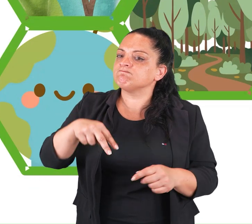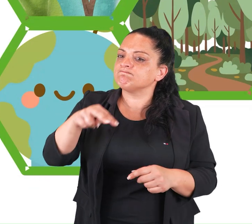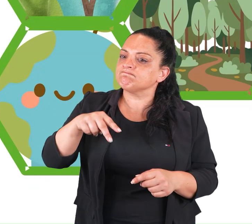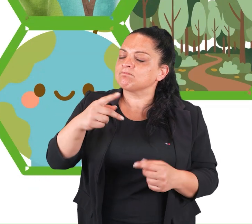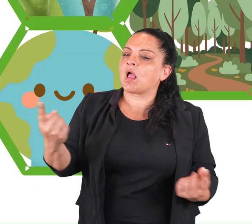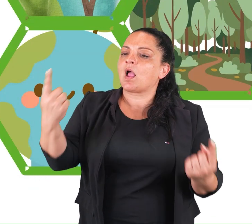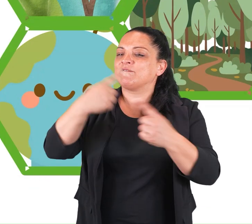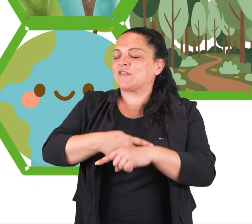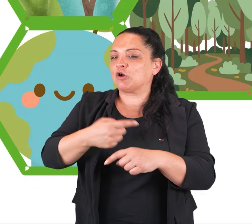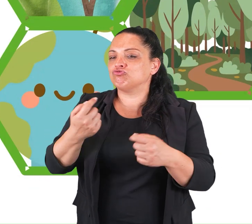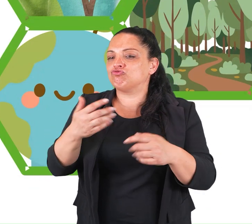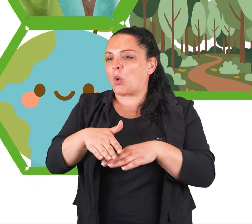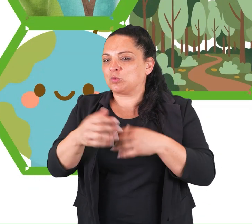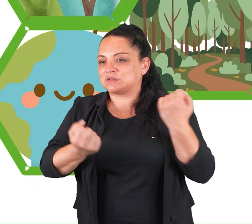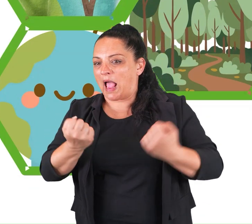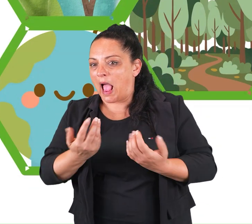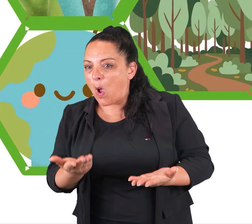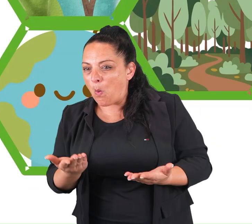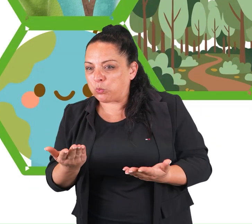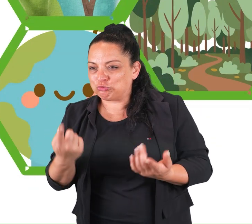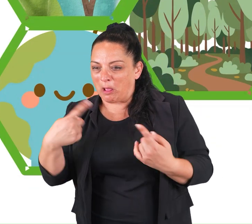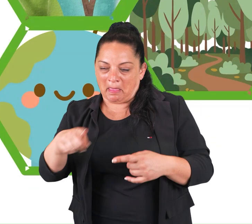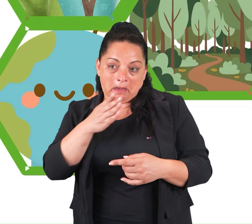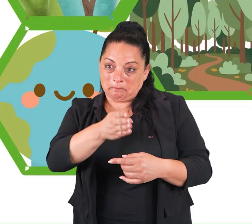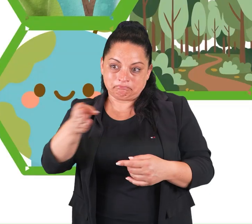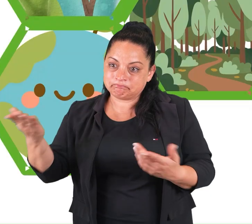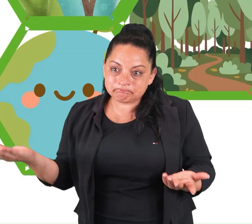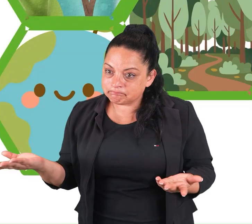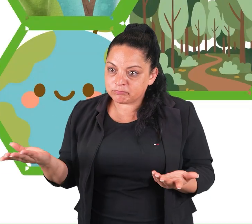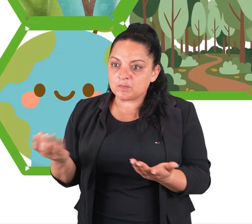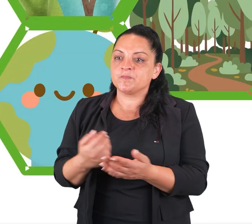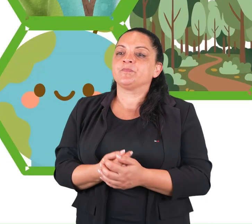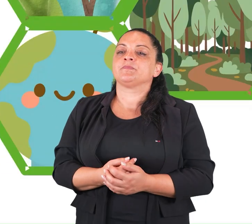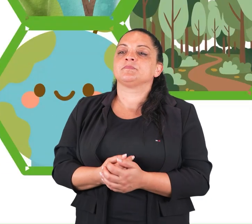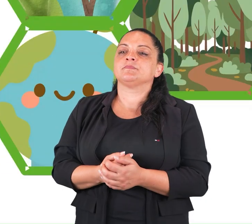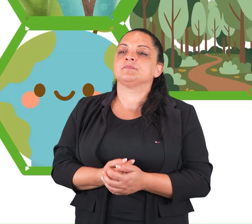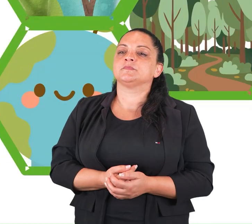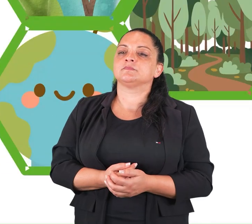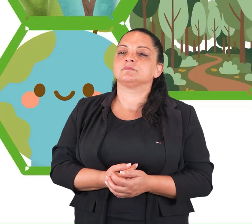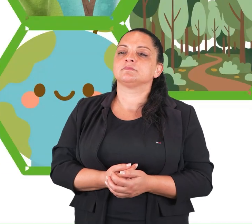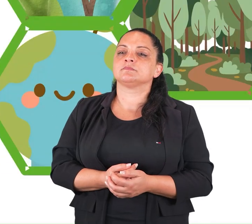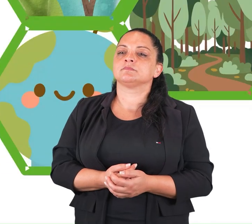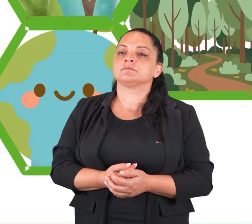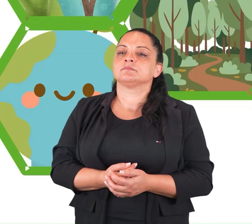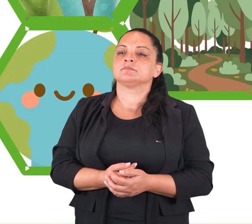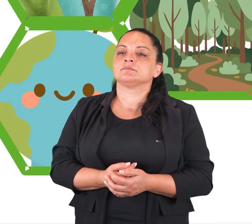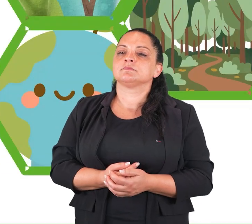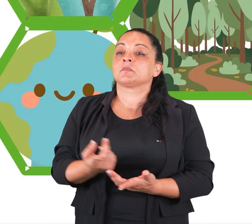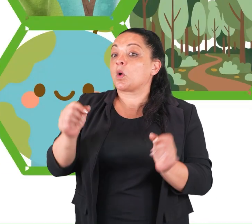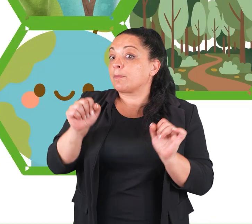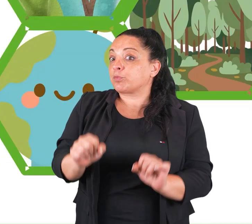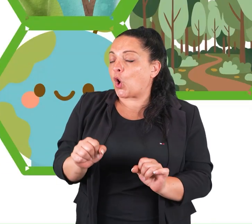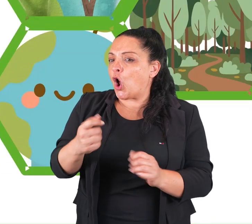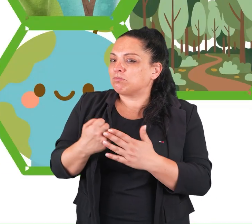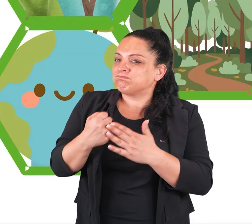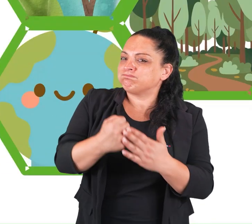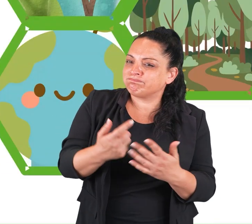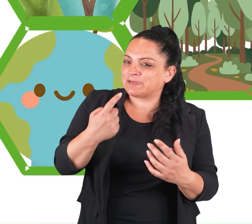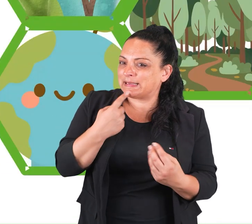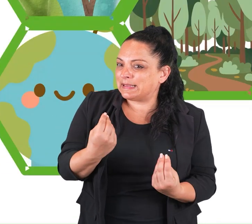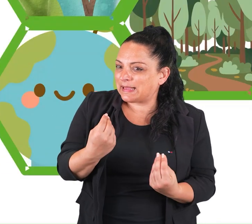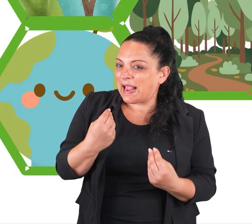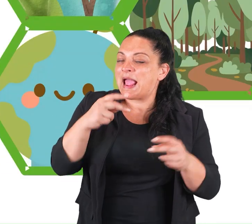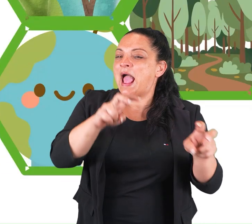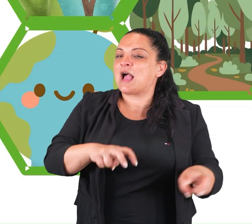plastic. You can walk rather than taking your car to go somewhere. You can support